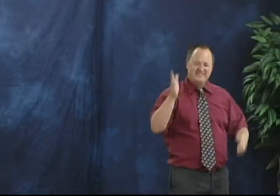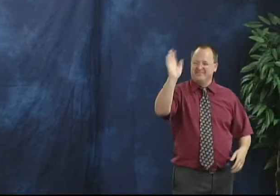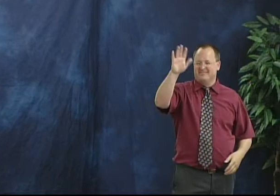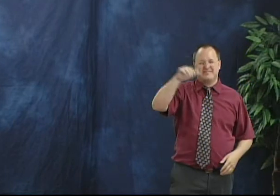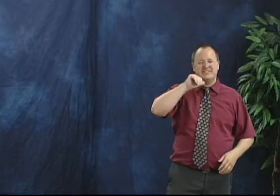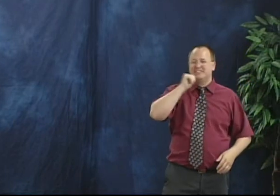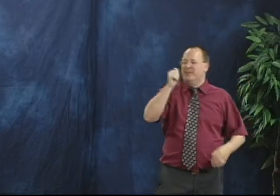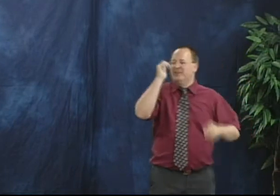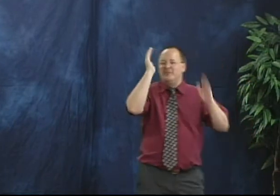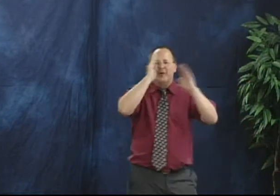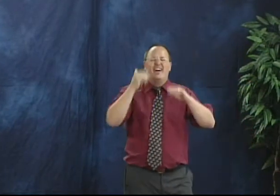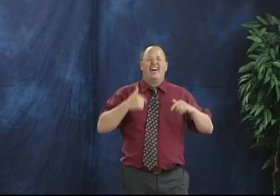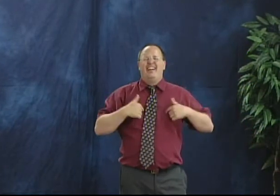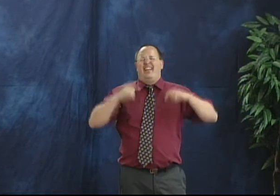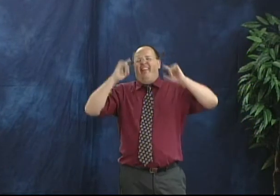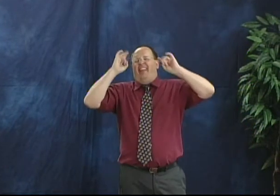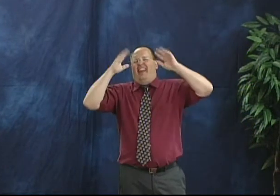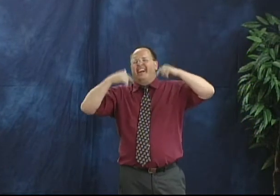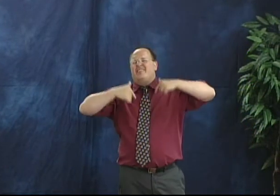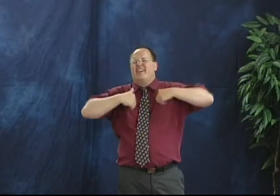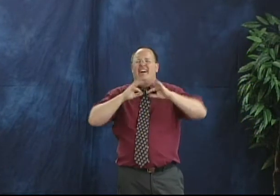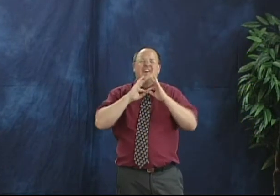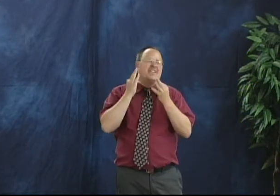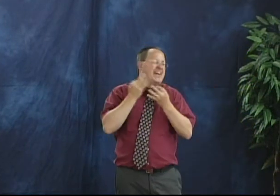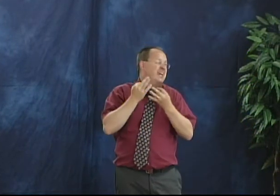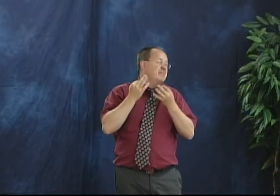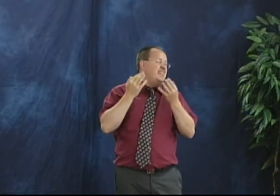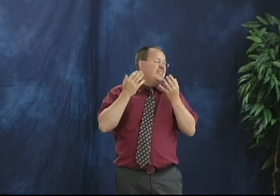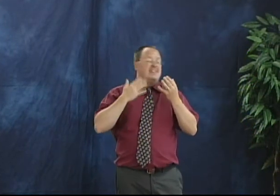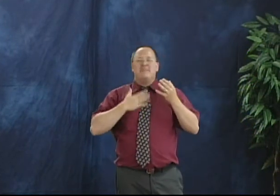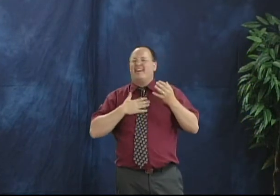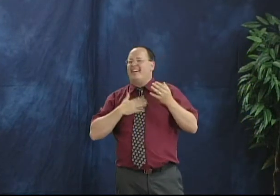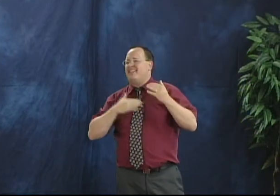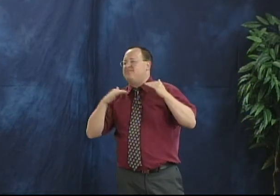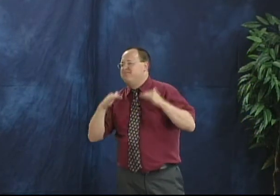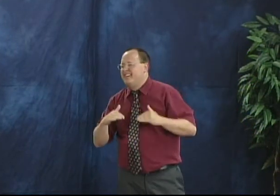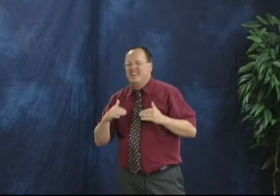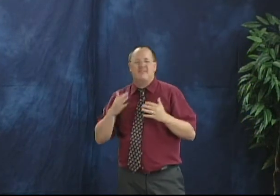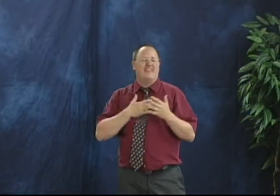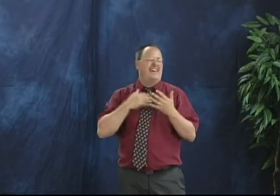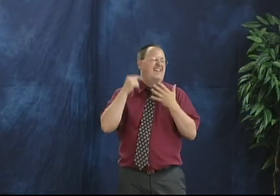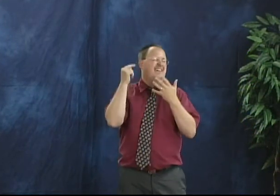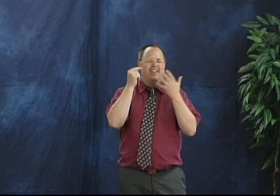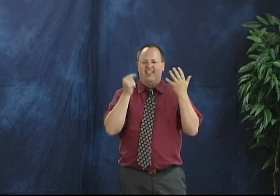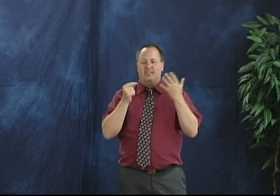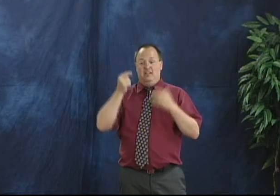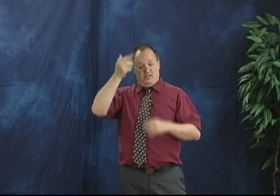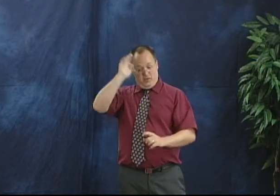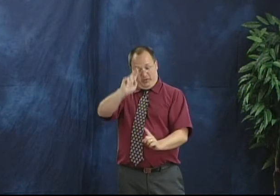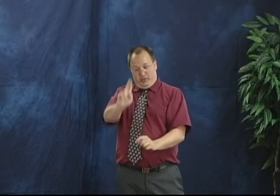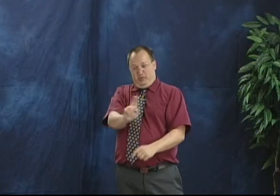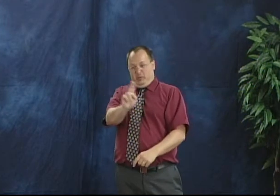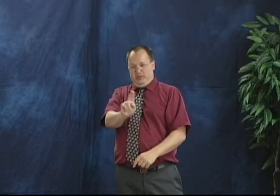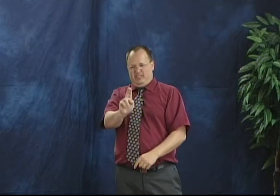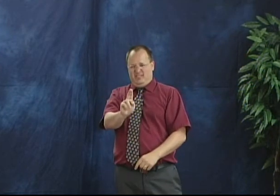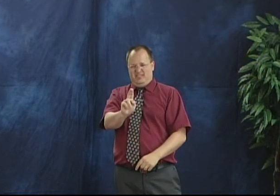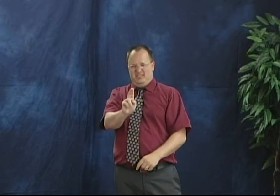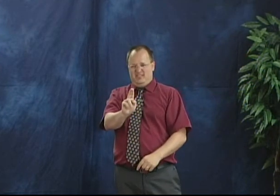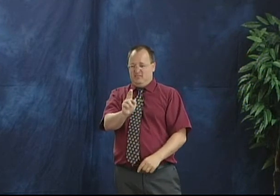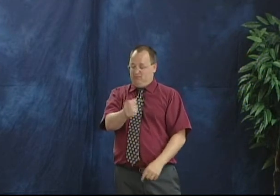uses those who are poor in spirit. And so God used Gideon, this lowly man from a